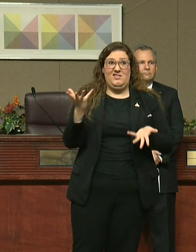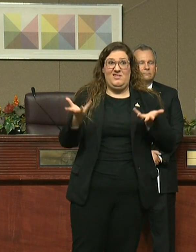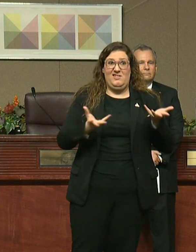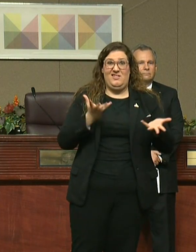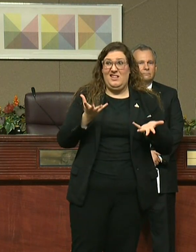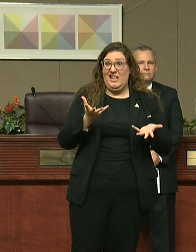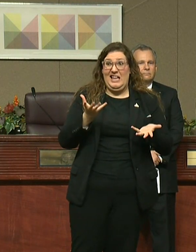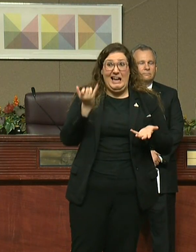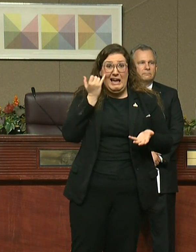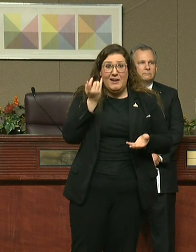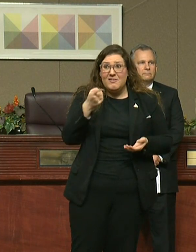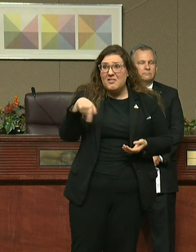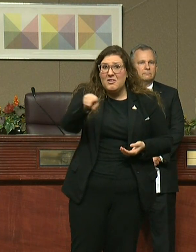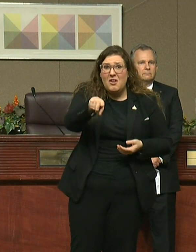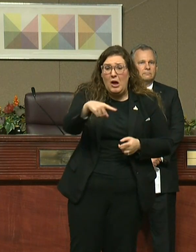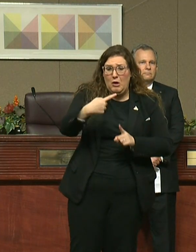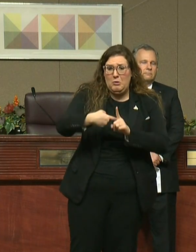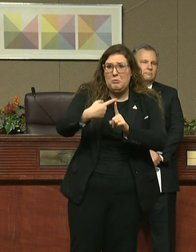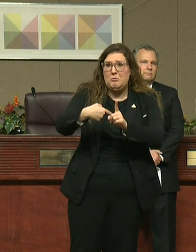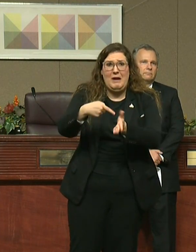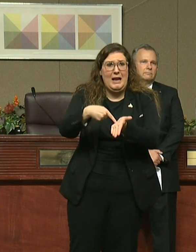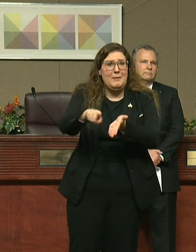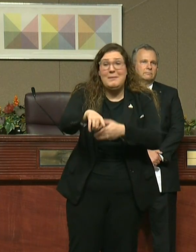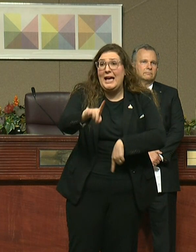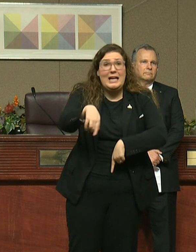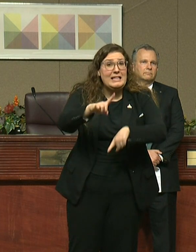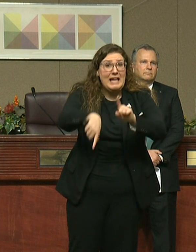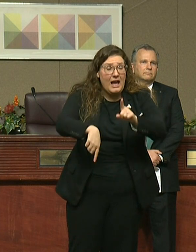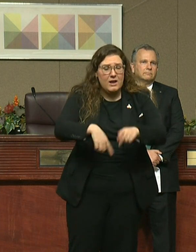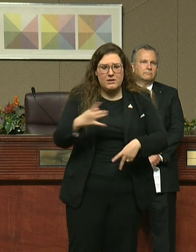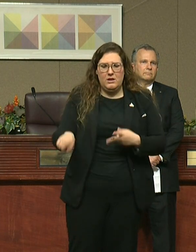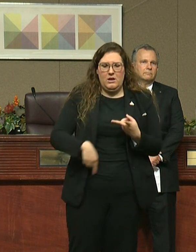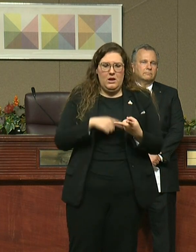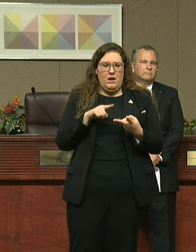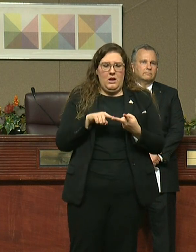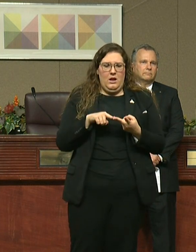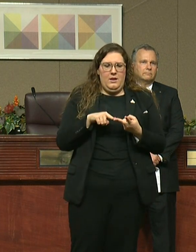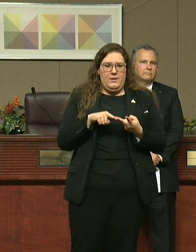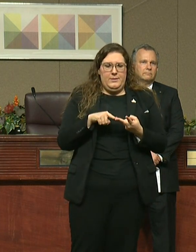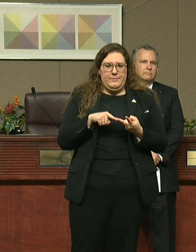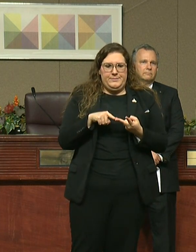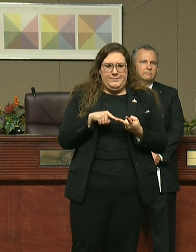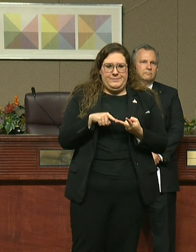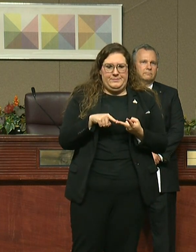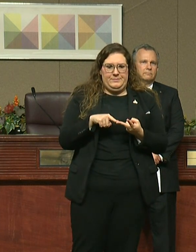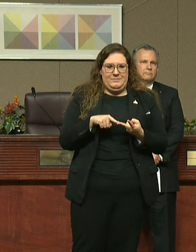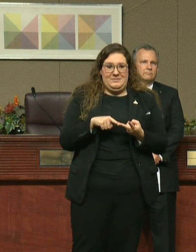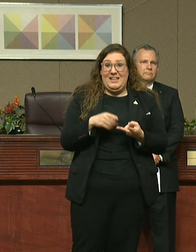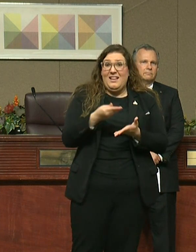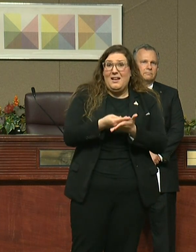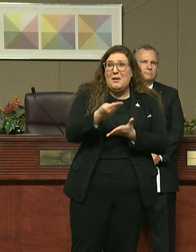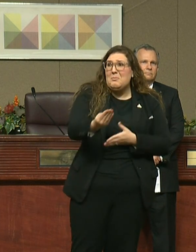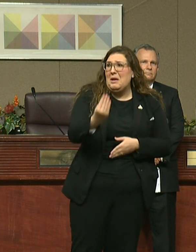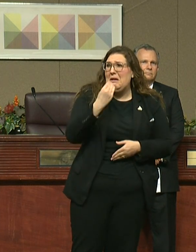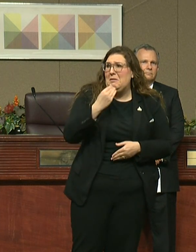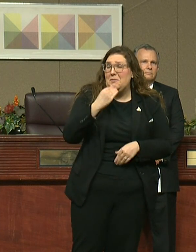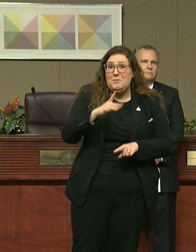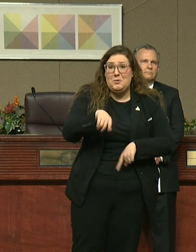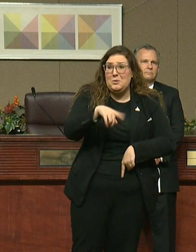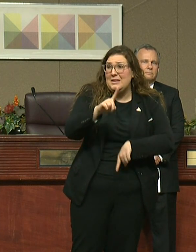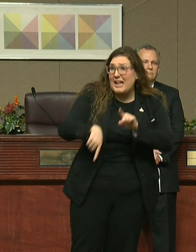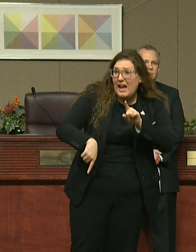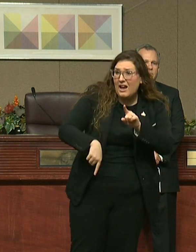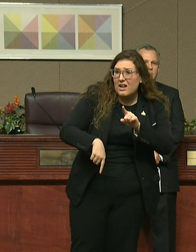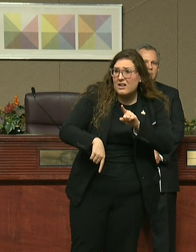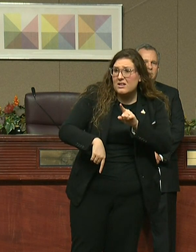pay rent, who have not been able to purchase food